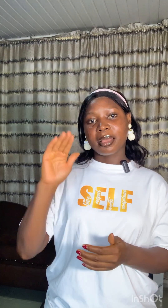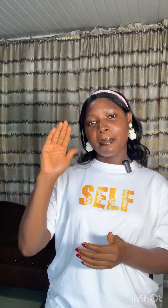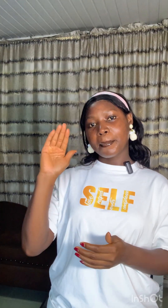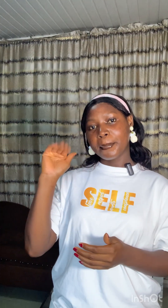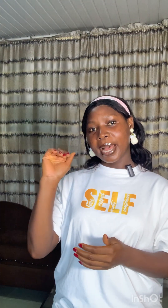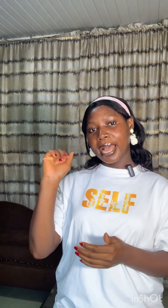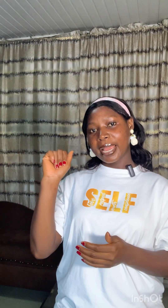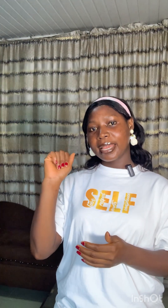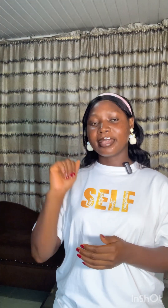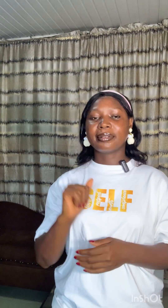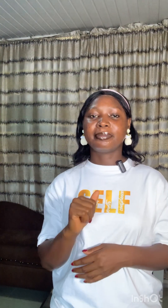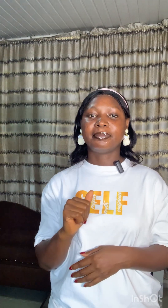Bye.